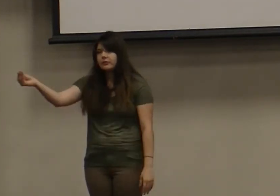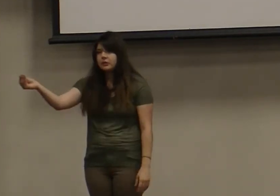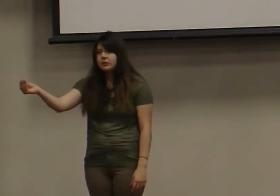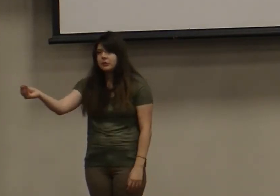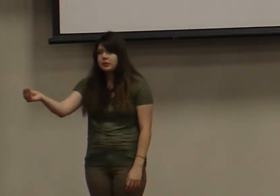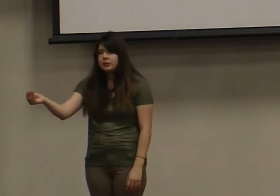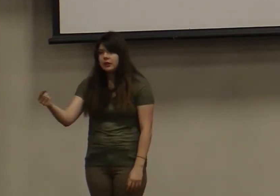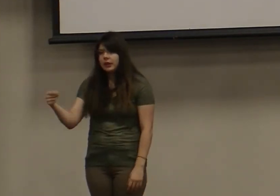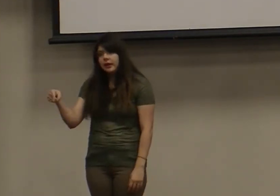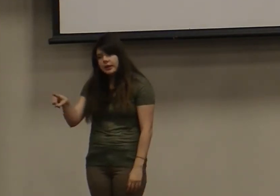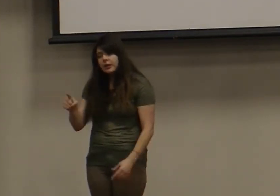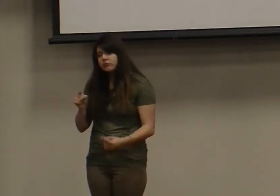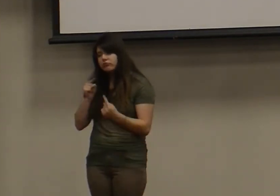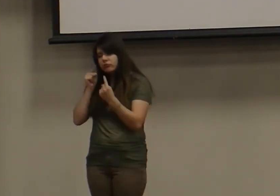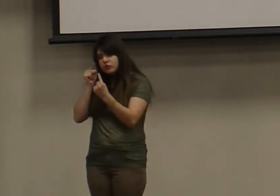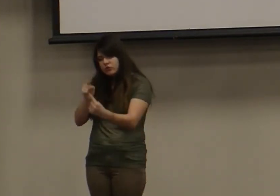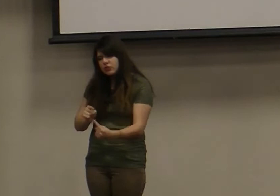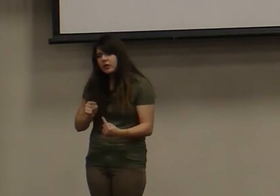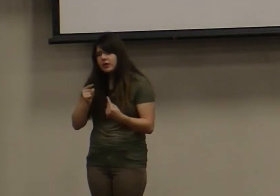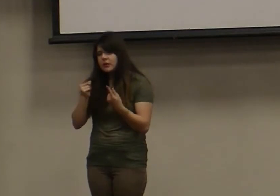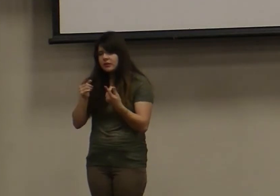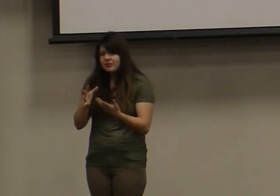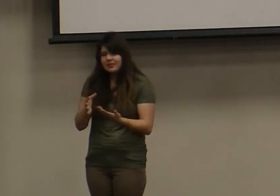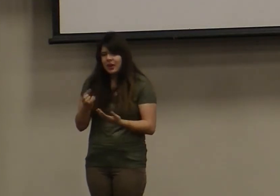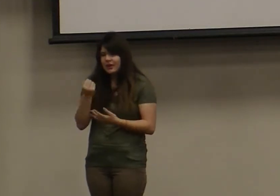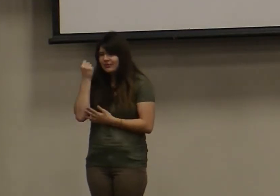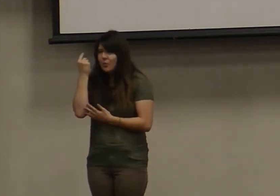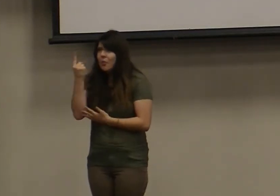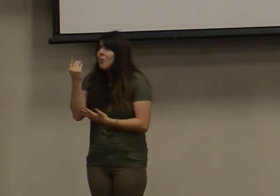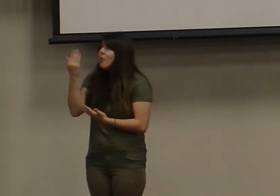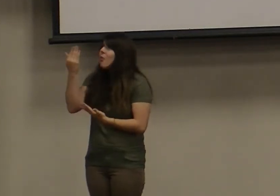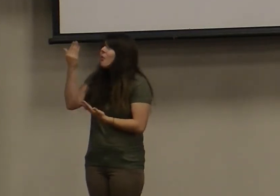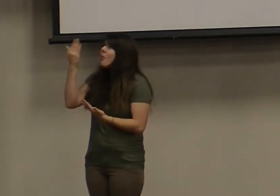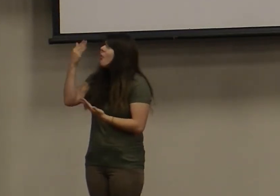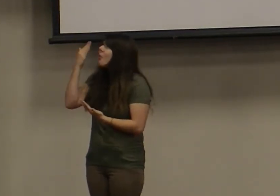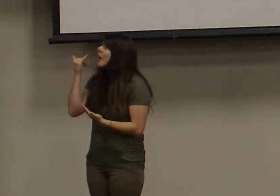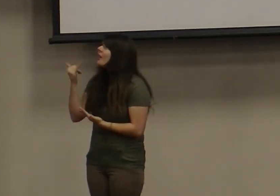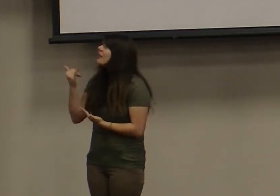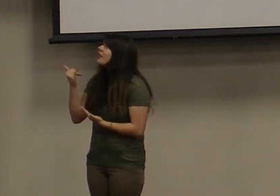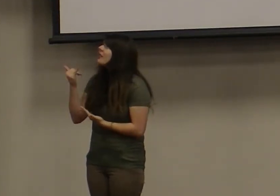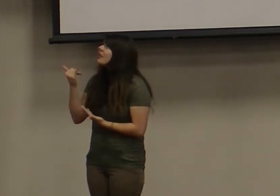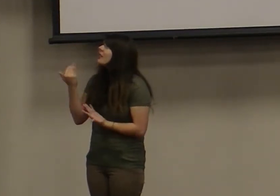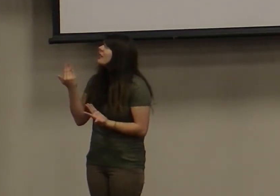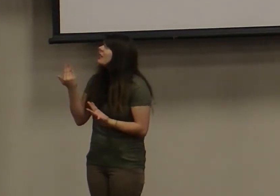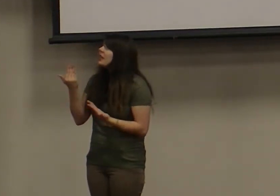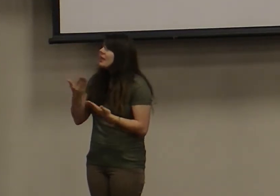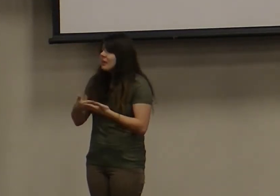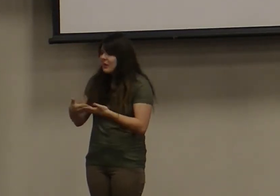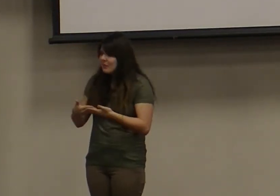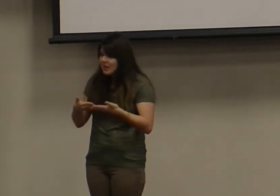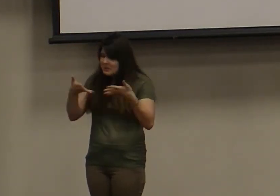And they're struggling to try to find out why. God, why? The baby is...